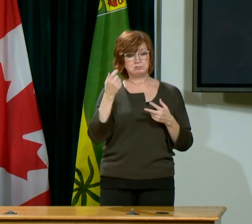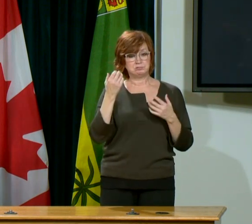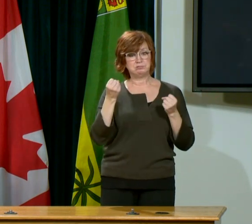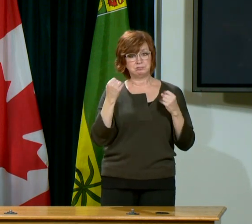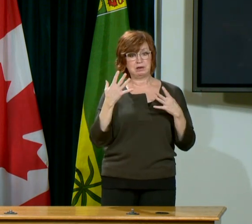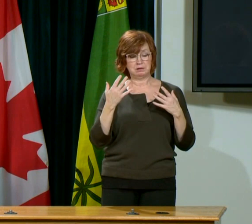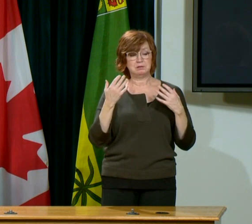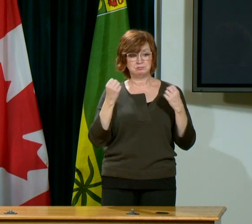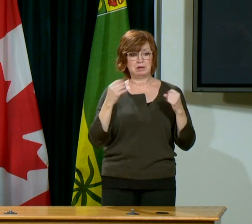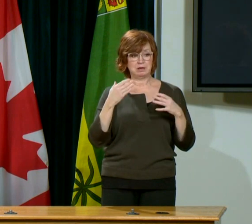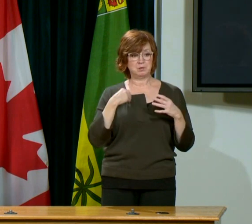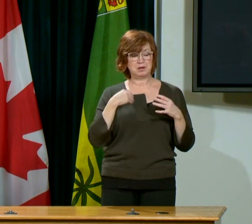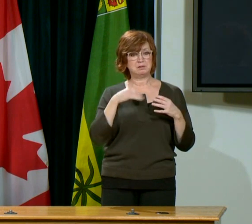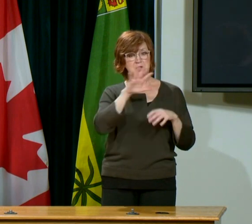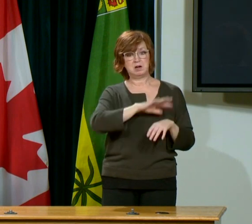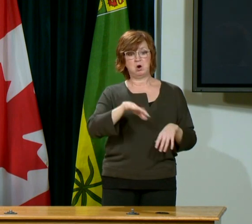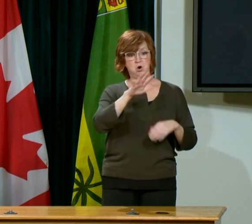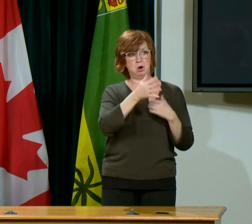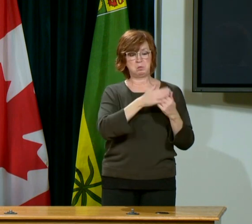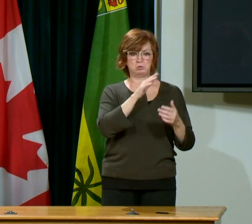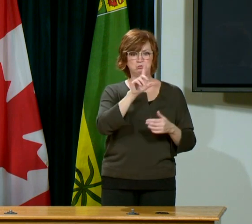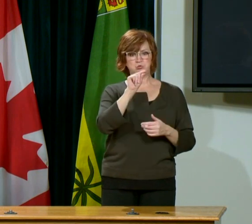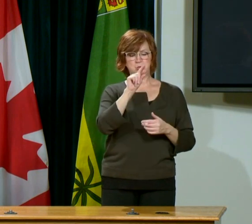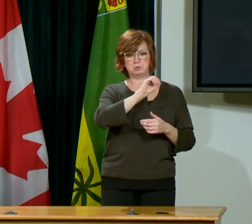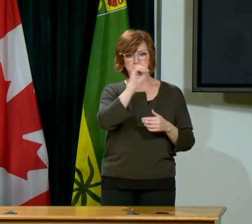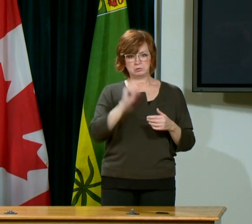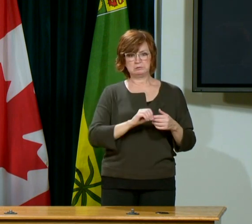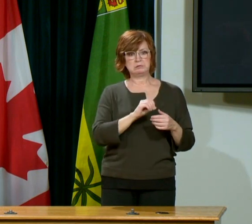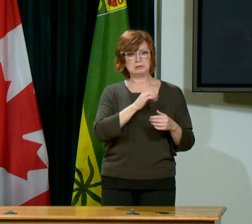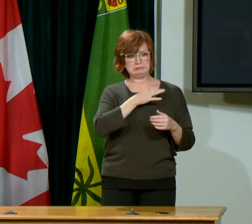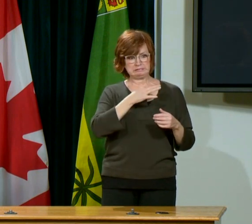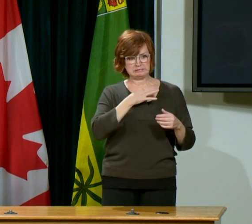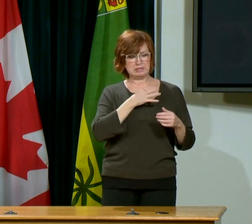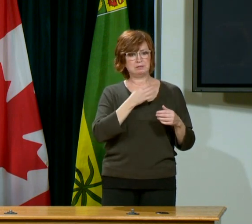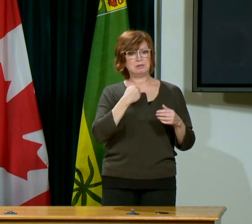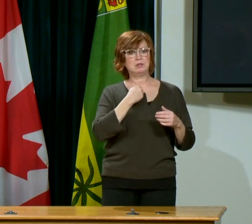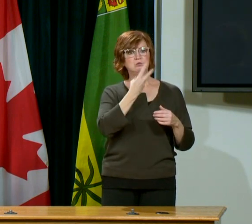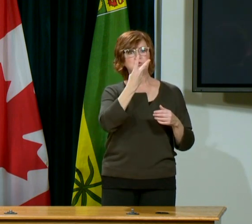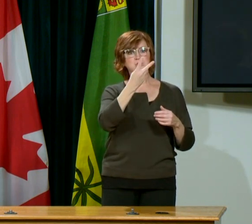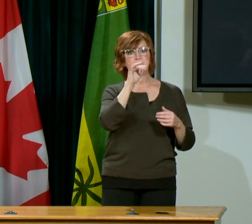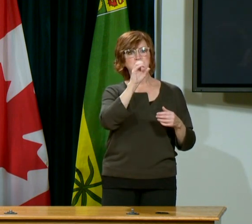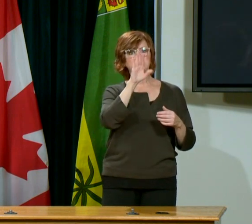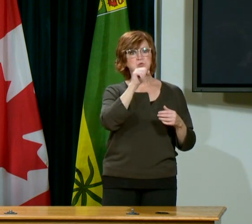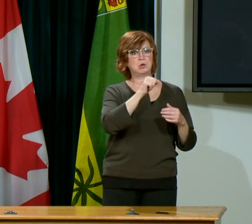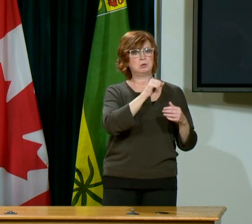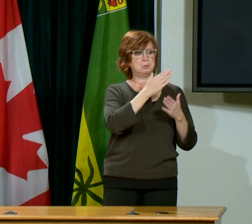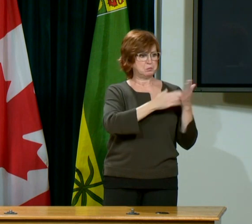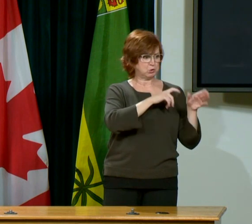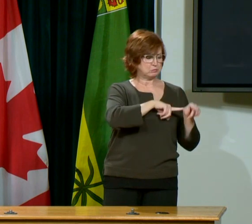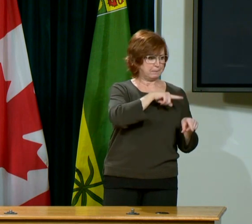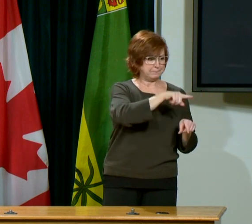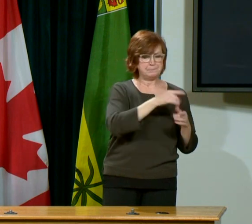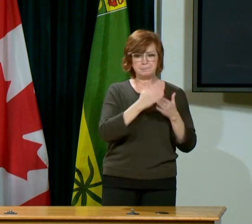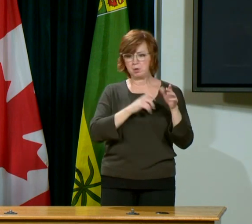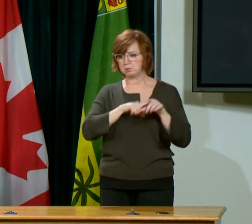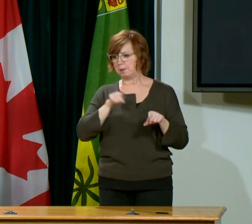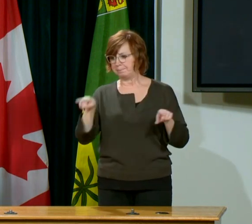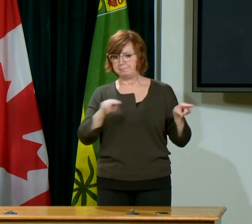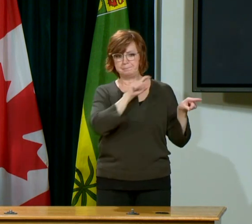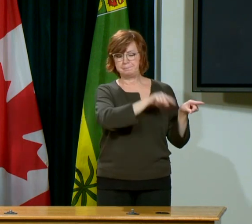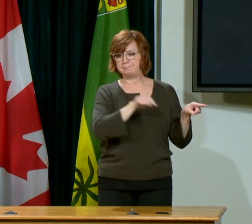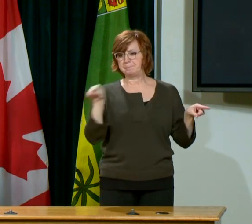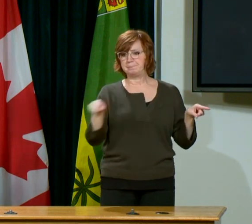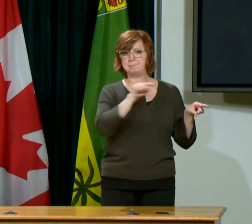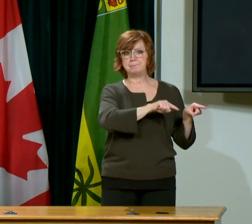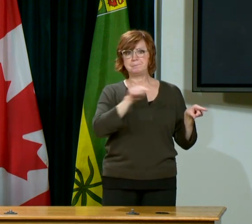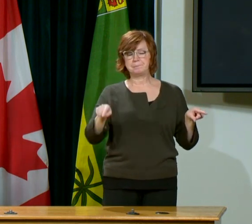It approaches almost 20% in long-term care as an example. So to be able to ensure that we're not just protecting